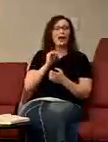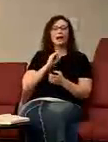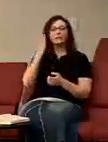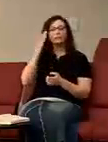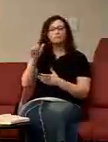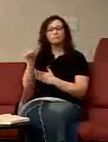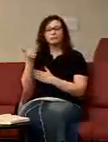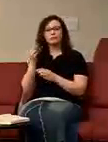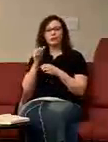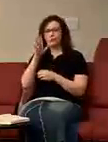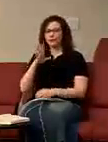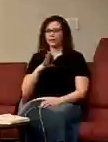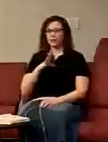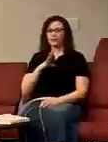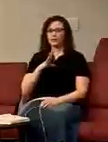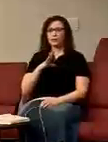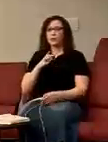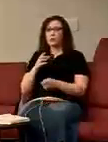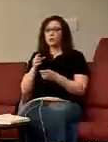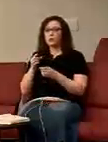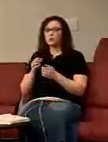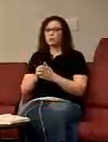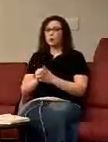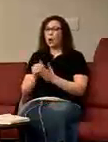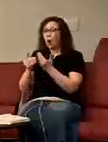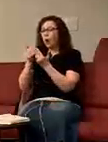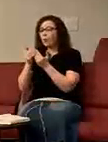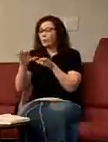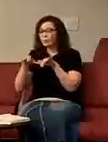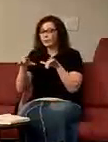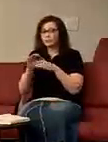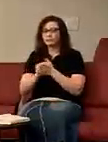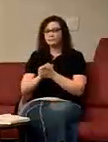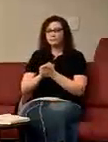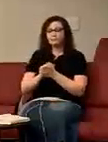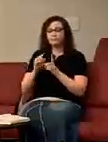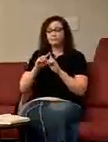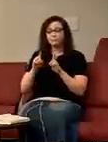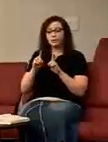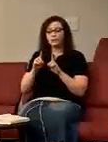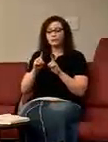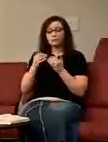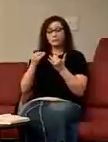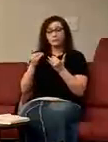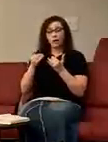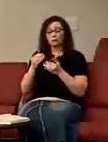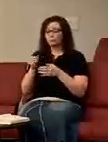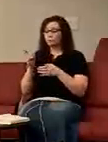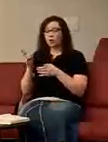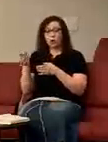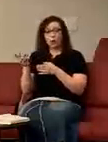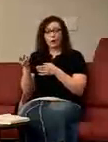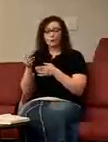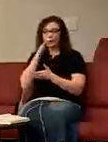who was going to, and she didn't. And her daughter have the closest relationship. I mean, it's